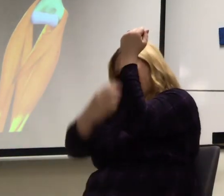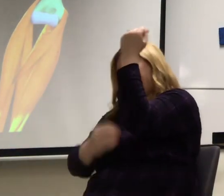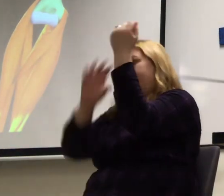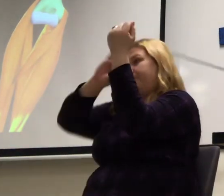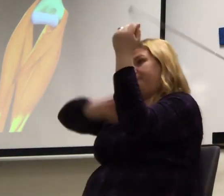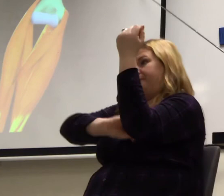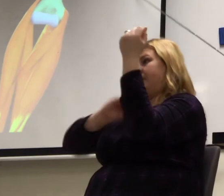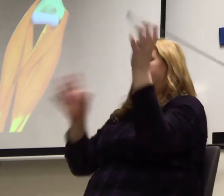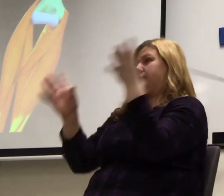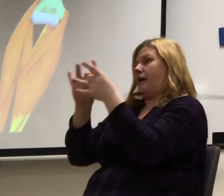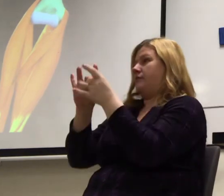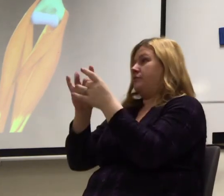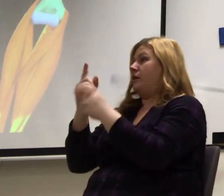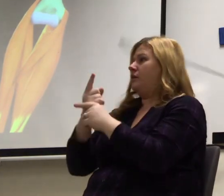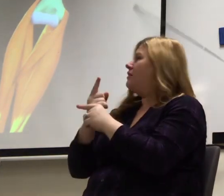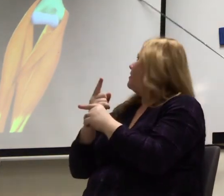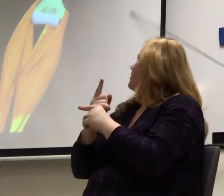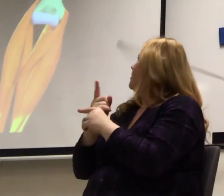Is this side medial or lateral?